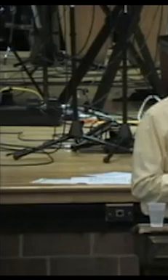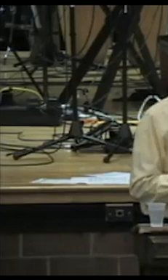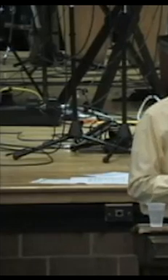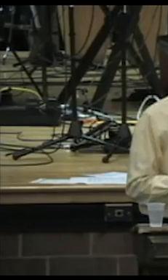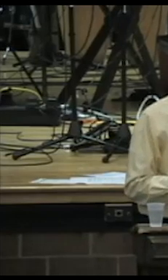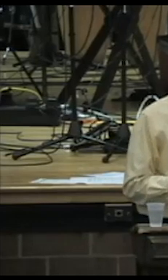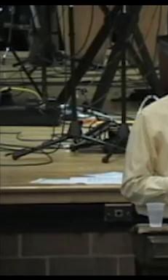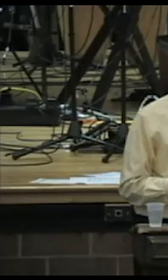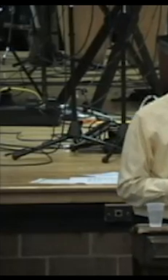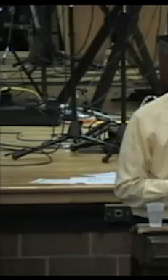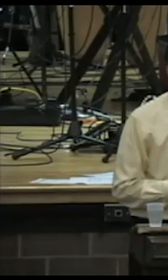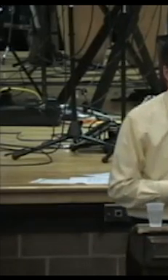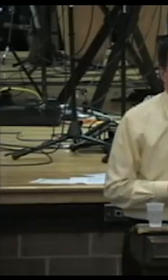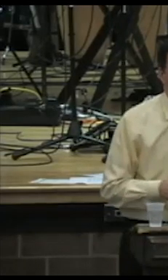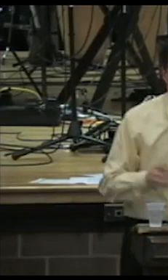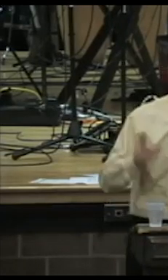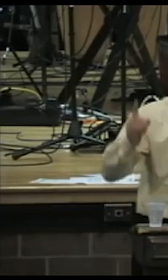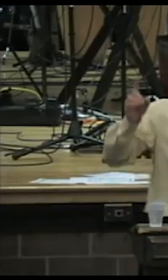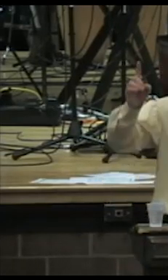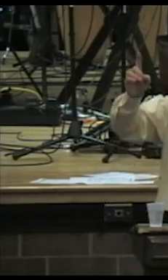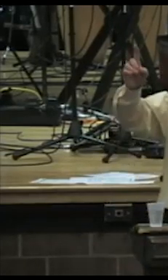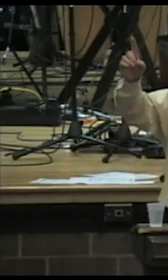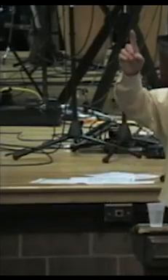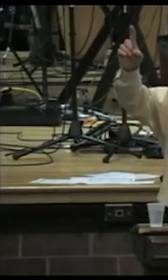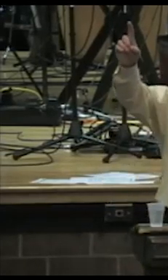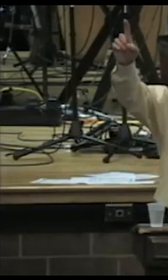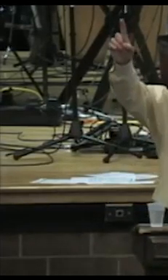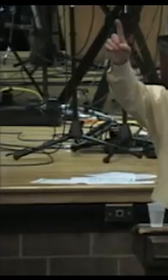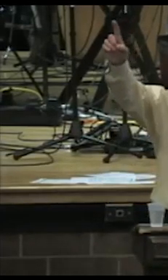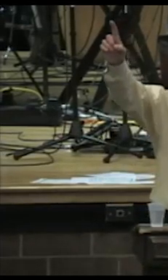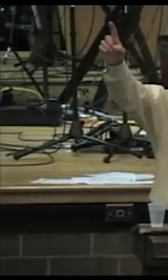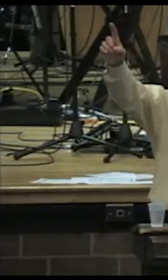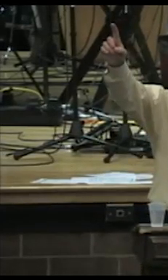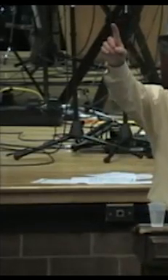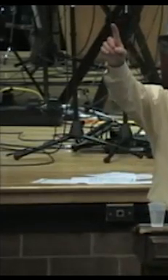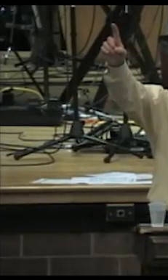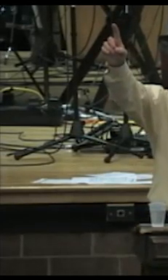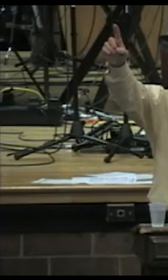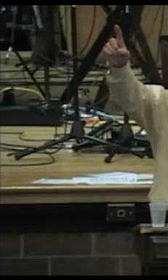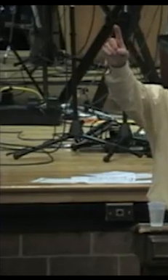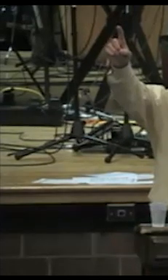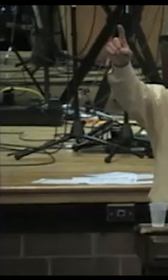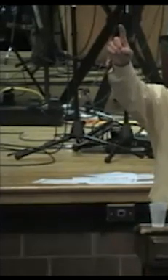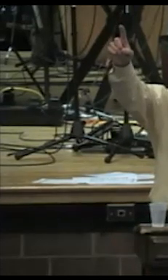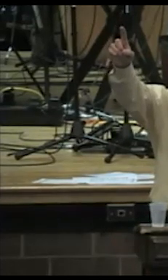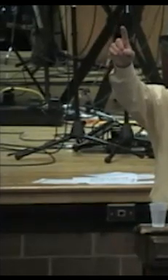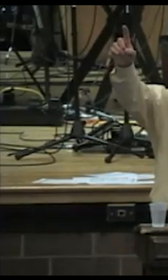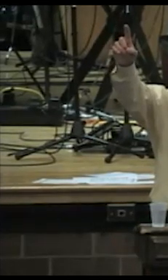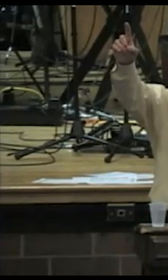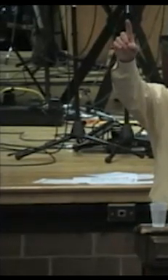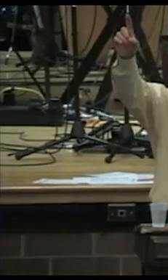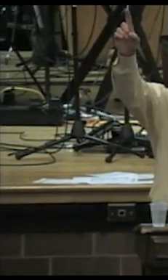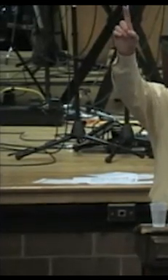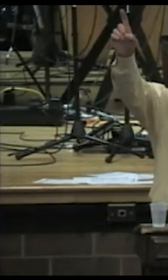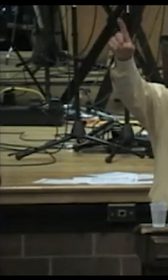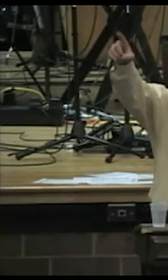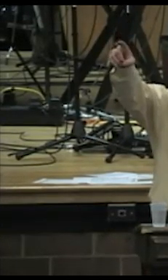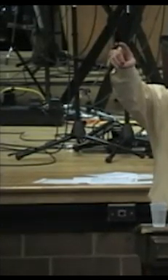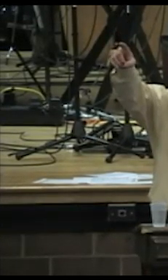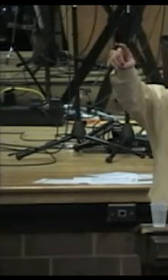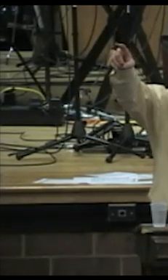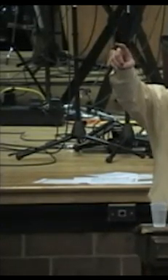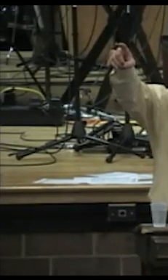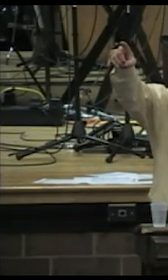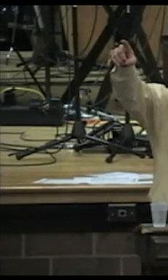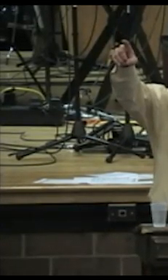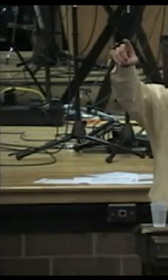all want our kids to be successful. But your highest goal needs to be raised godly children. Because guess what? If they become that